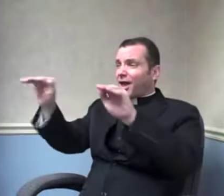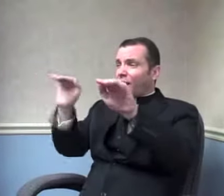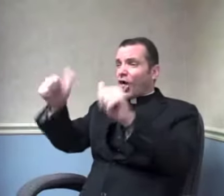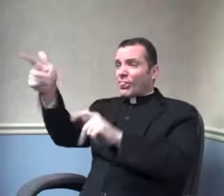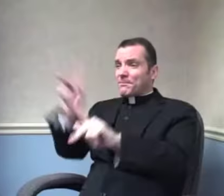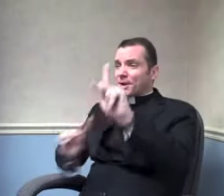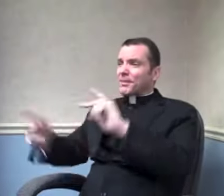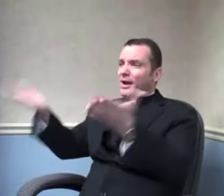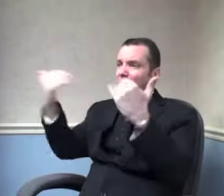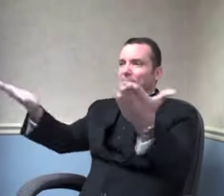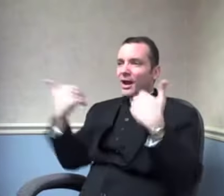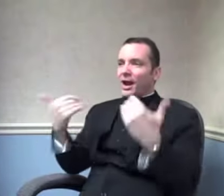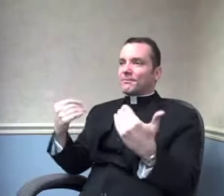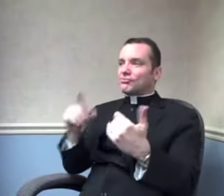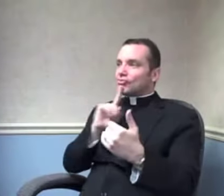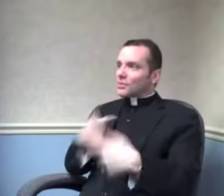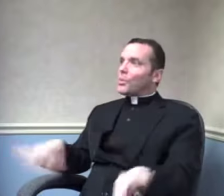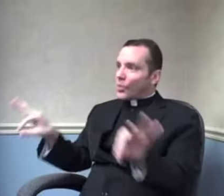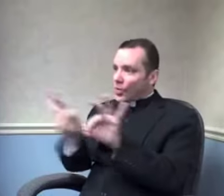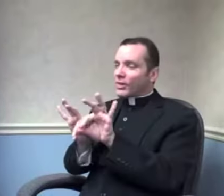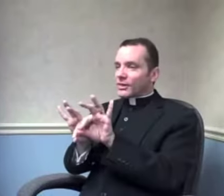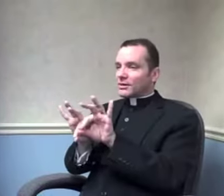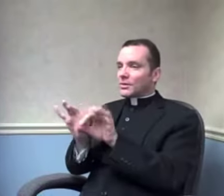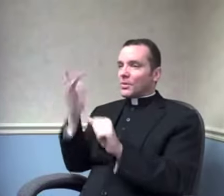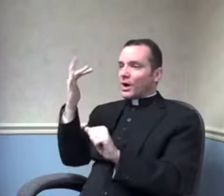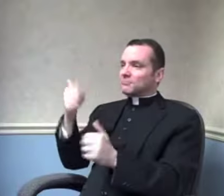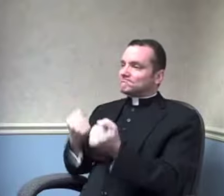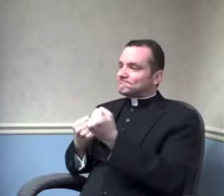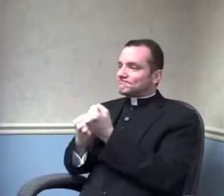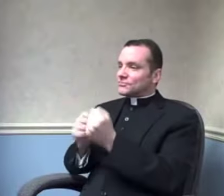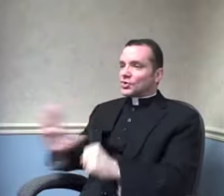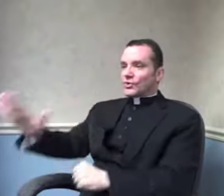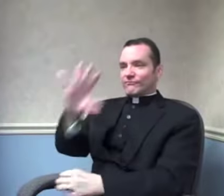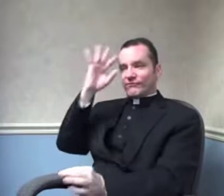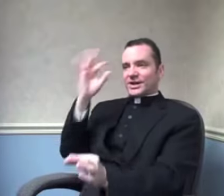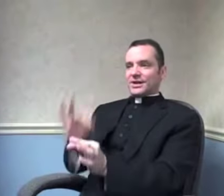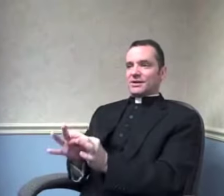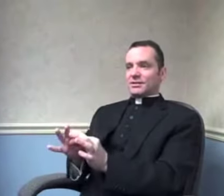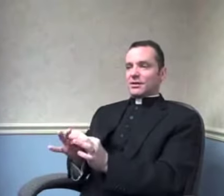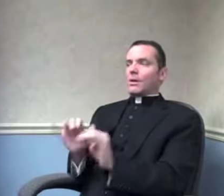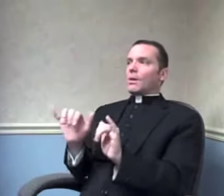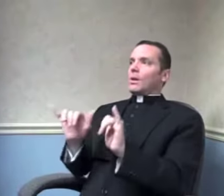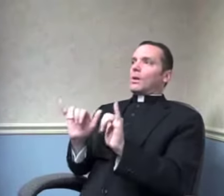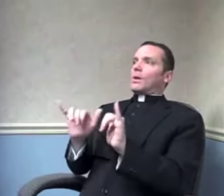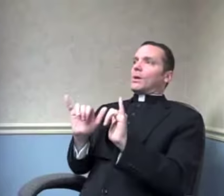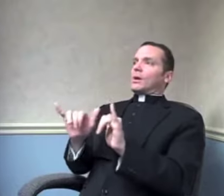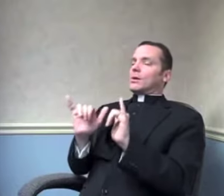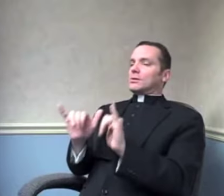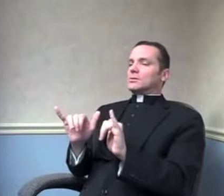to spread His word to other people and to tell them to come on, get on board, it's worth it.